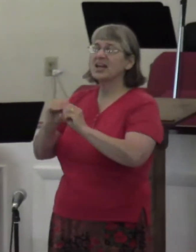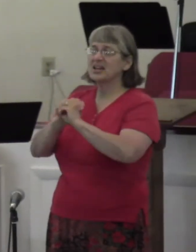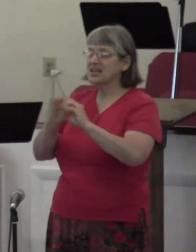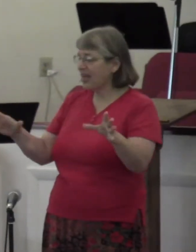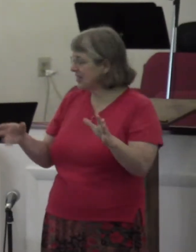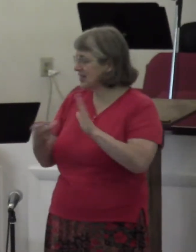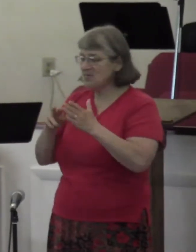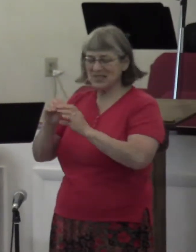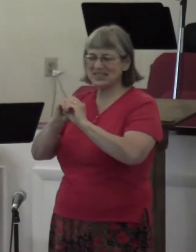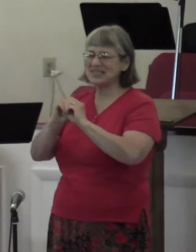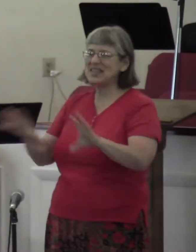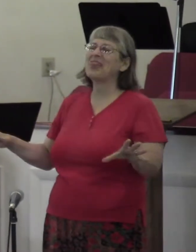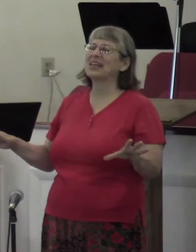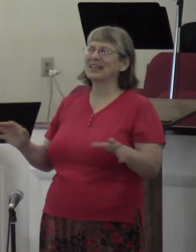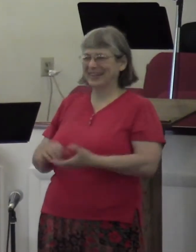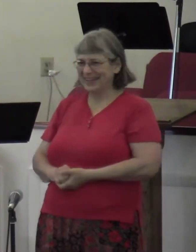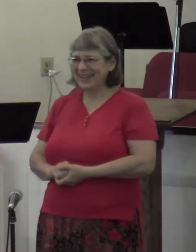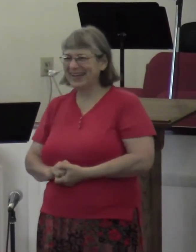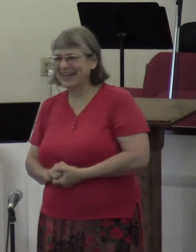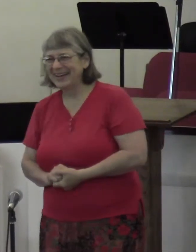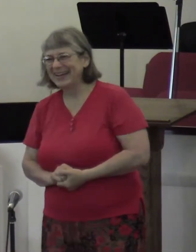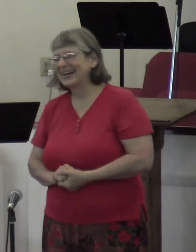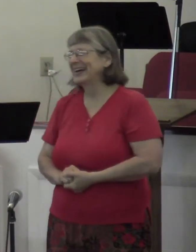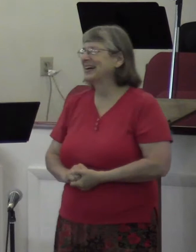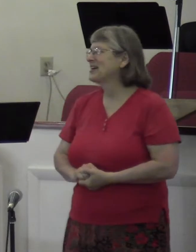Absolutely nothing."